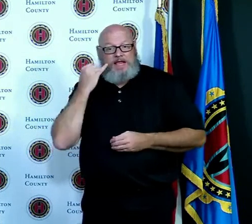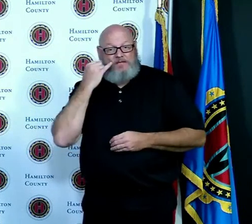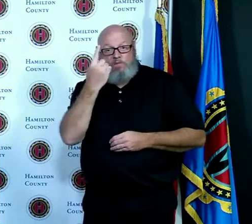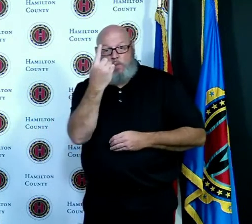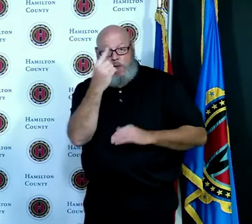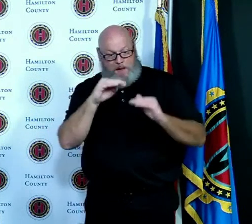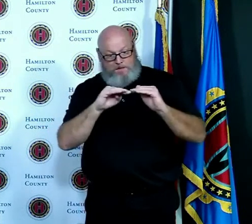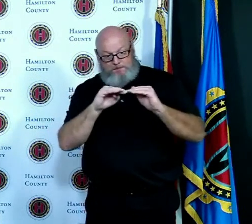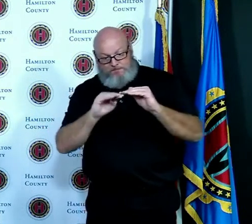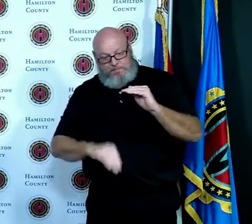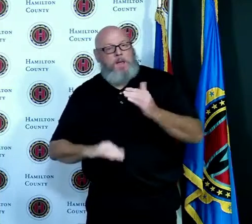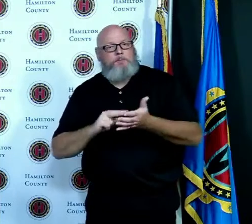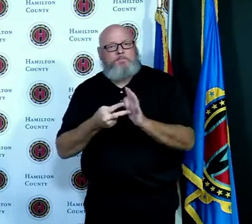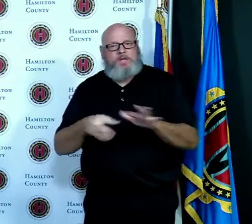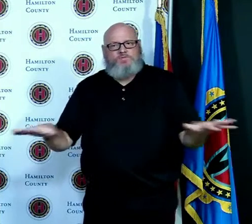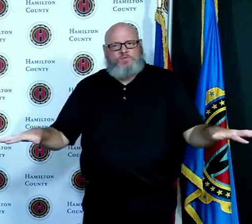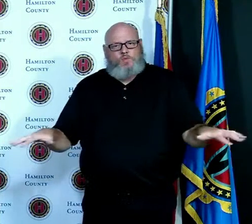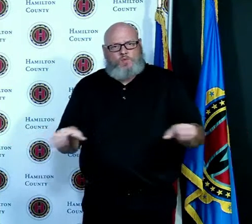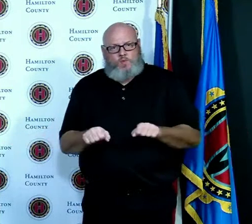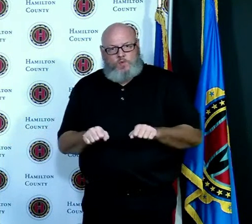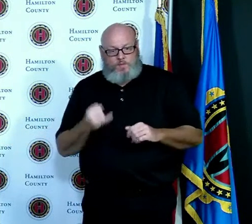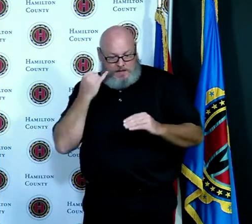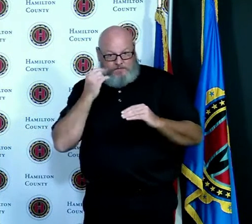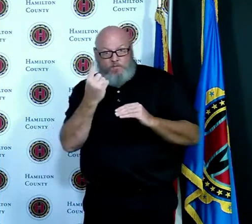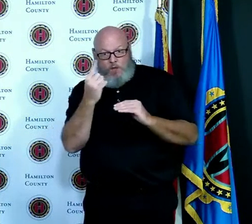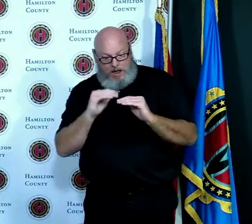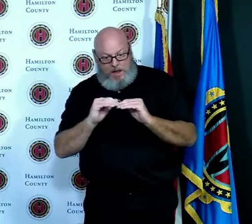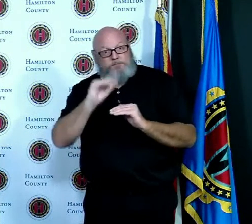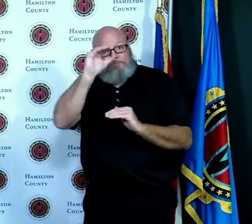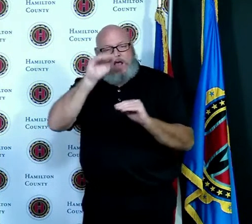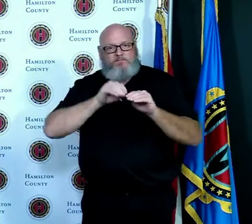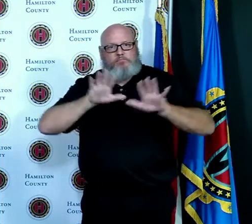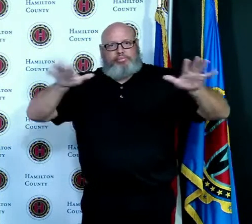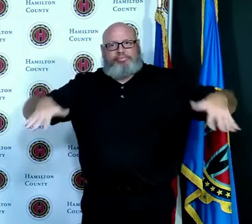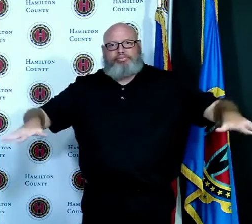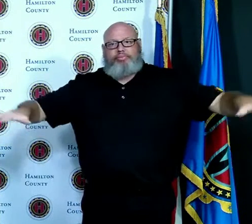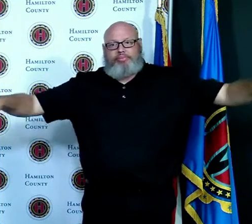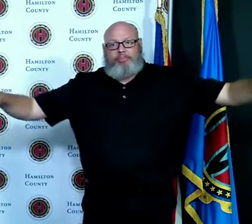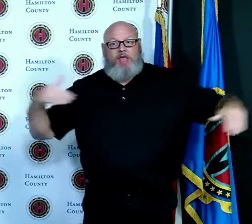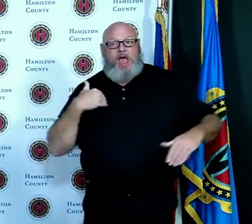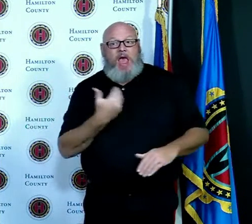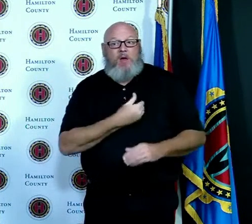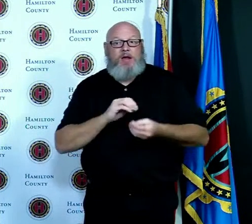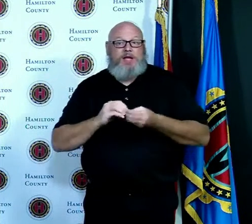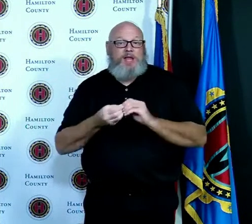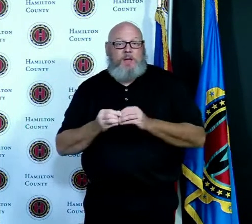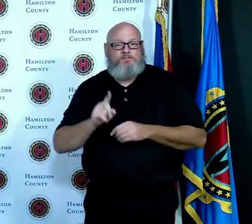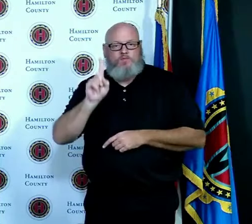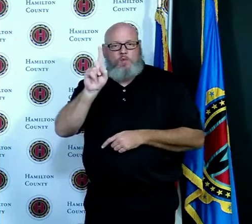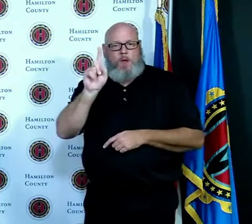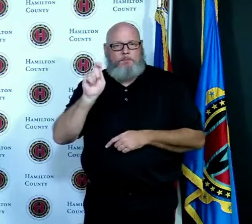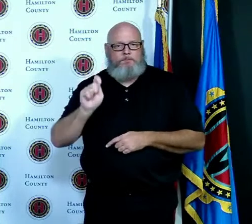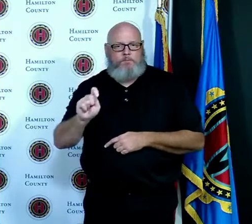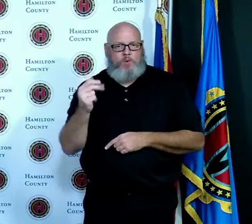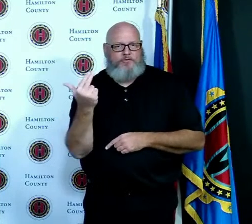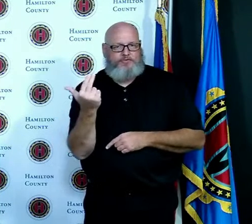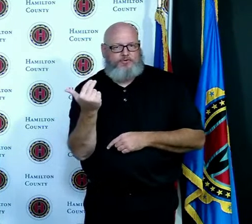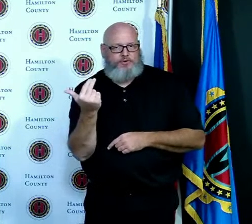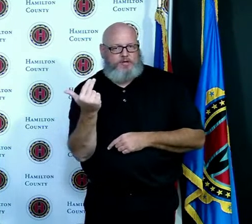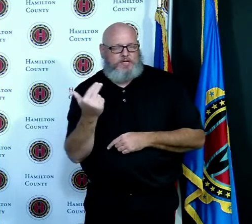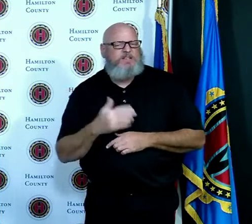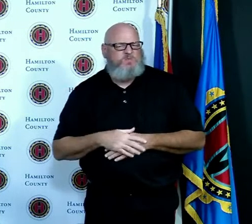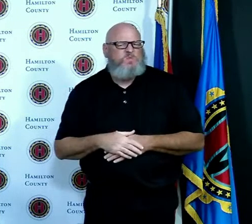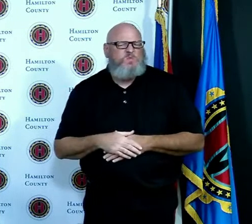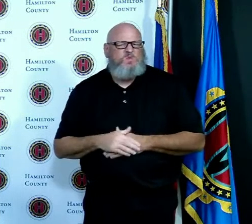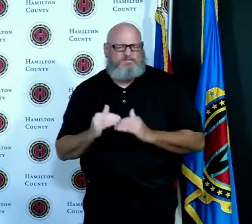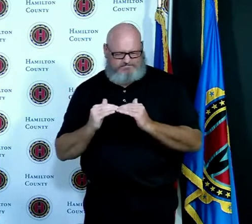at 1.13 and 1.14 for the 14-county region. As you know, our goal is to get this number